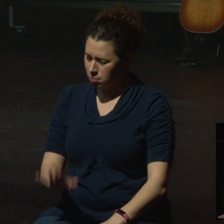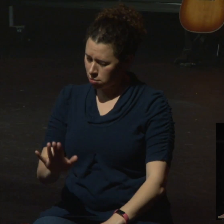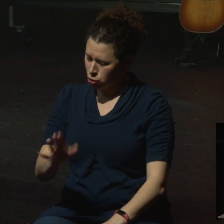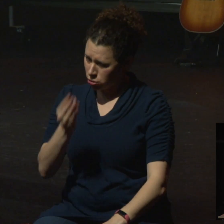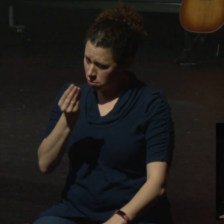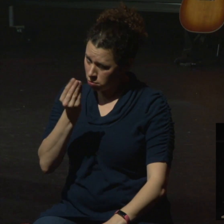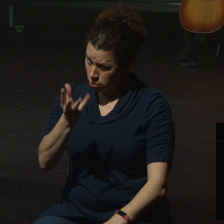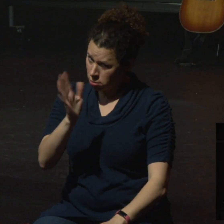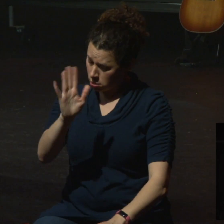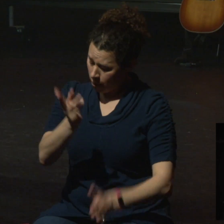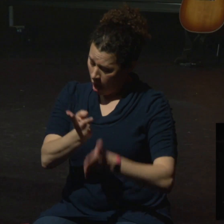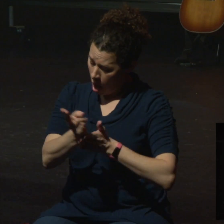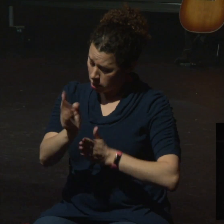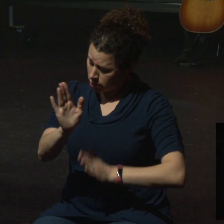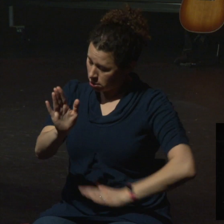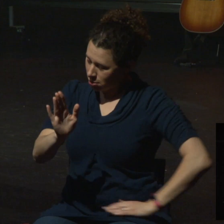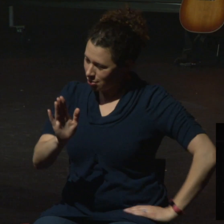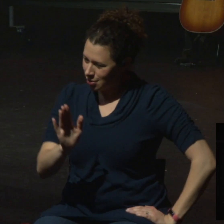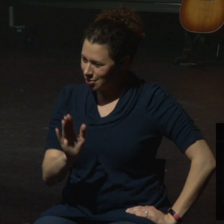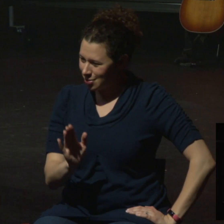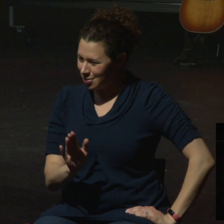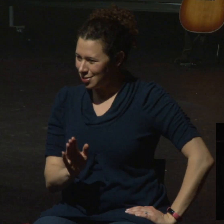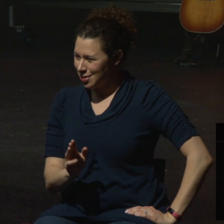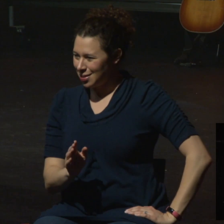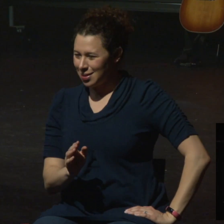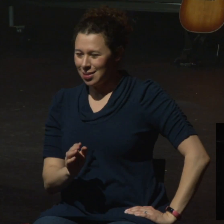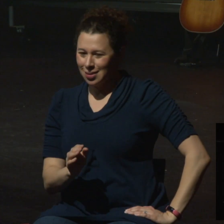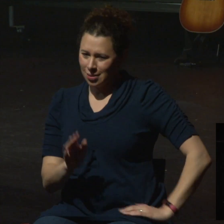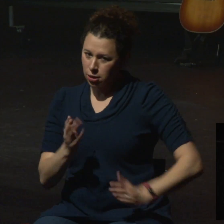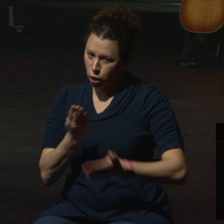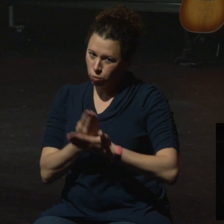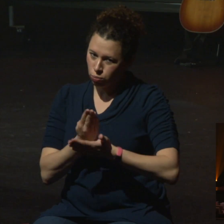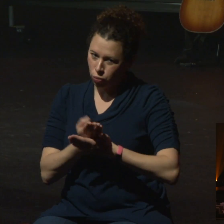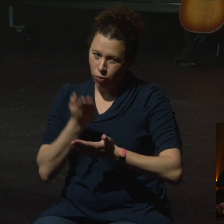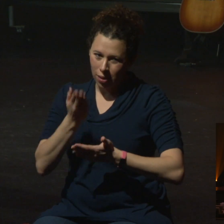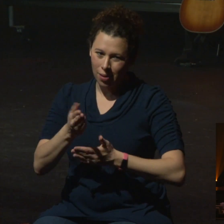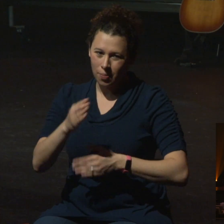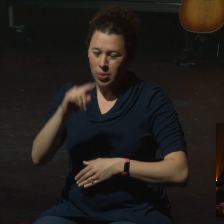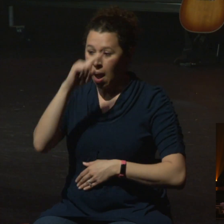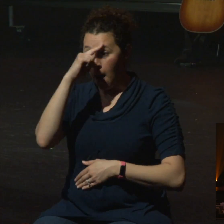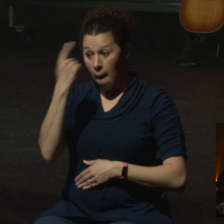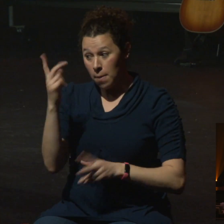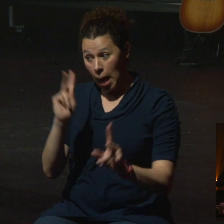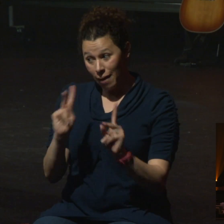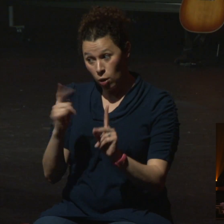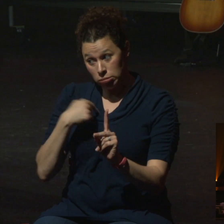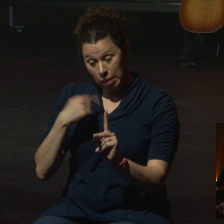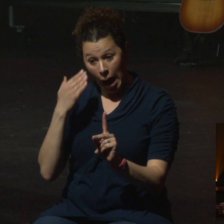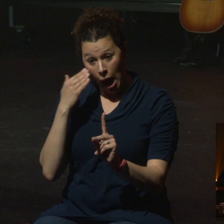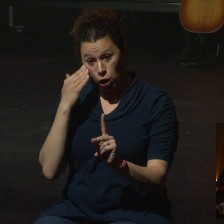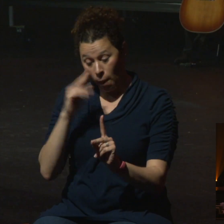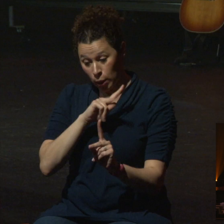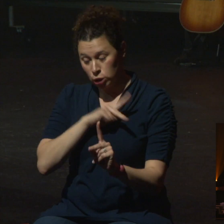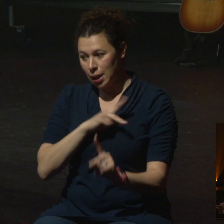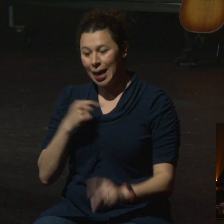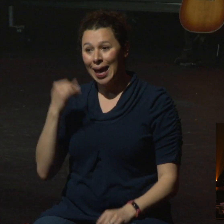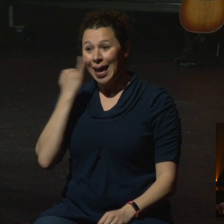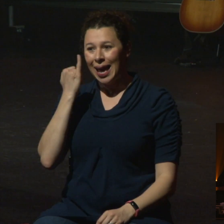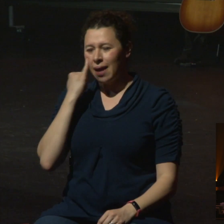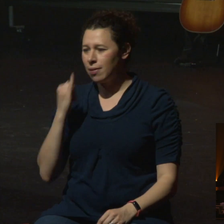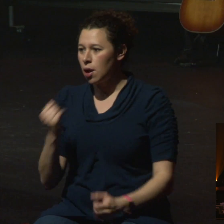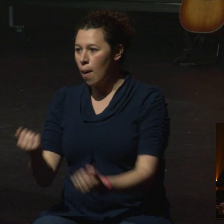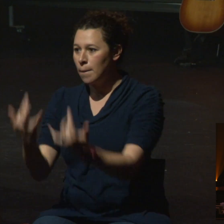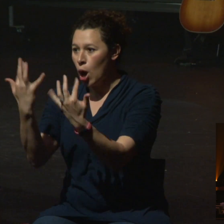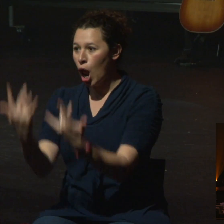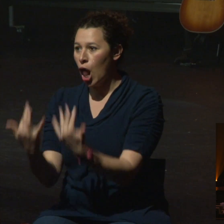Just saying. Just telling you right now, there's your proof right there. Black folks that I know, me personally, I'm not going to investigate a